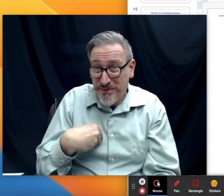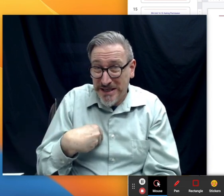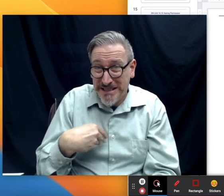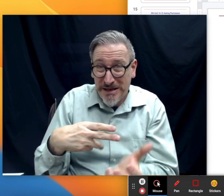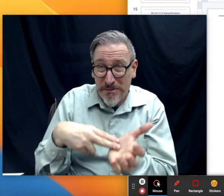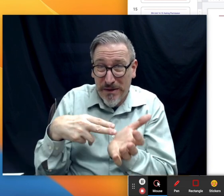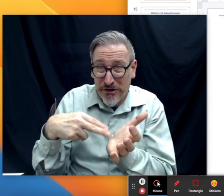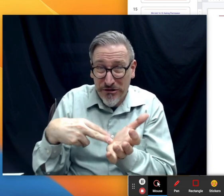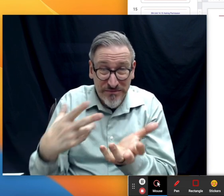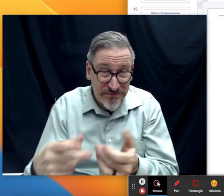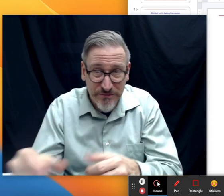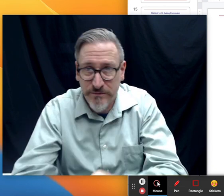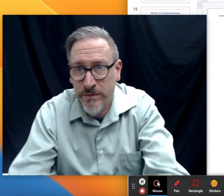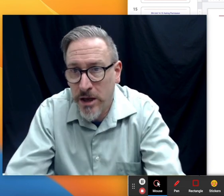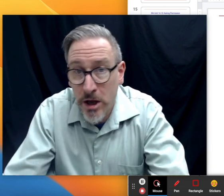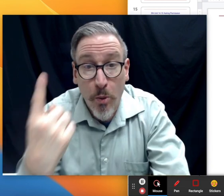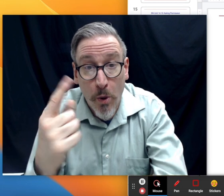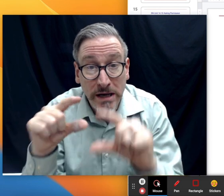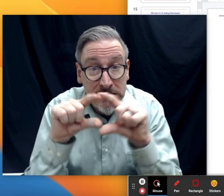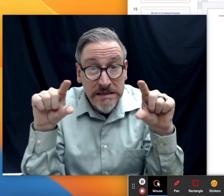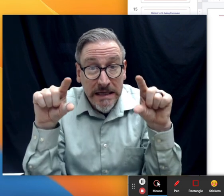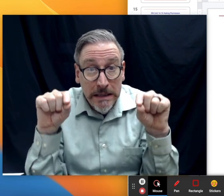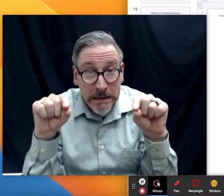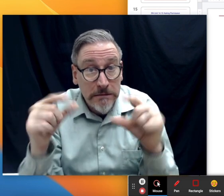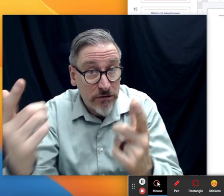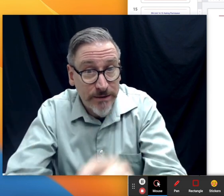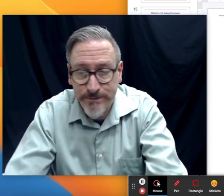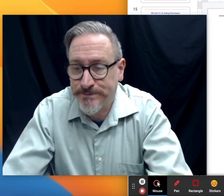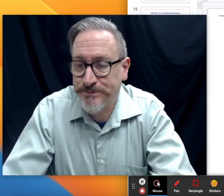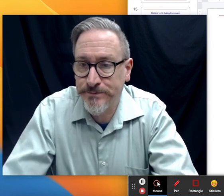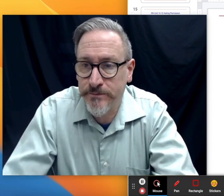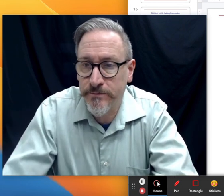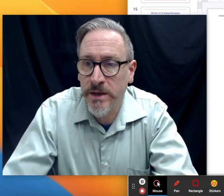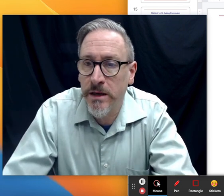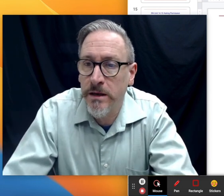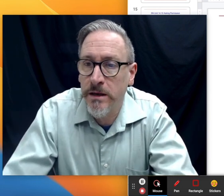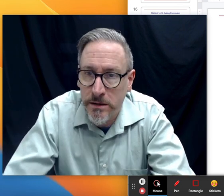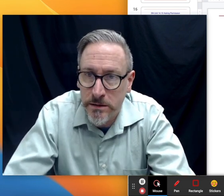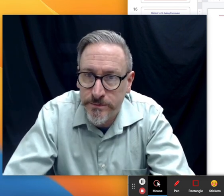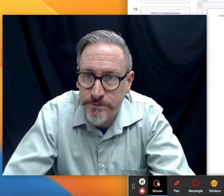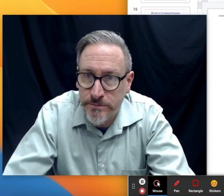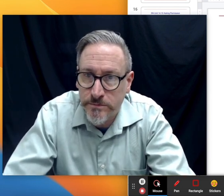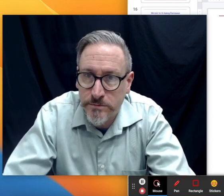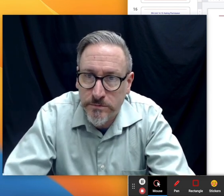Give me some butter. 1 stick, right?